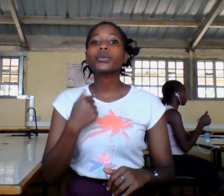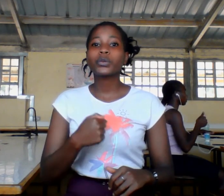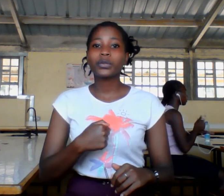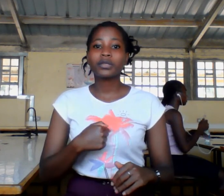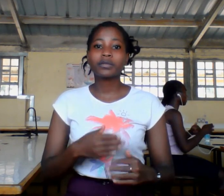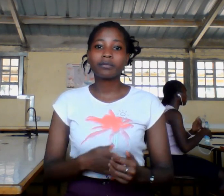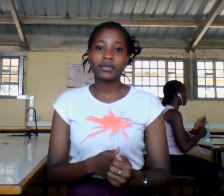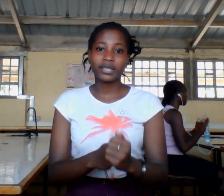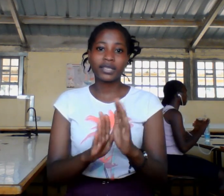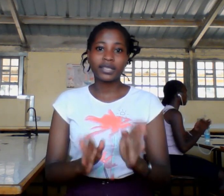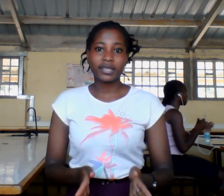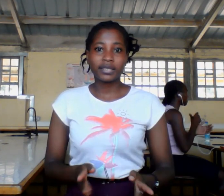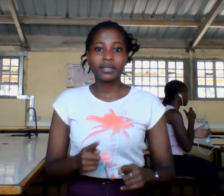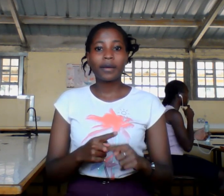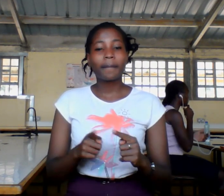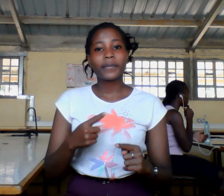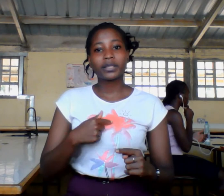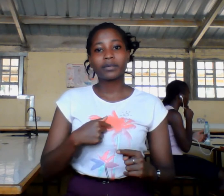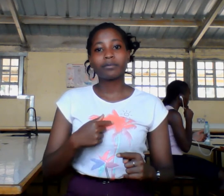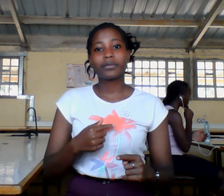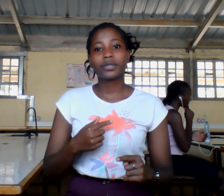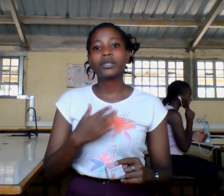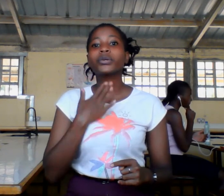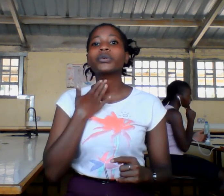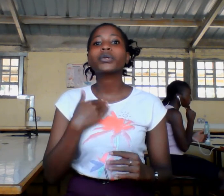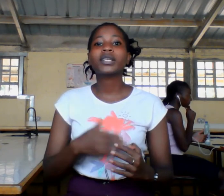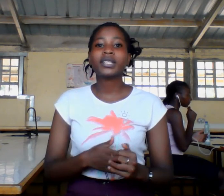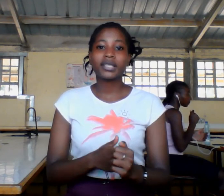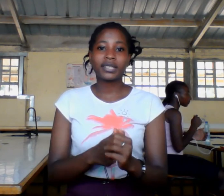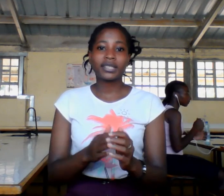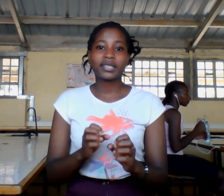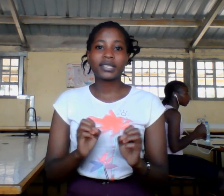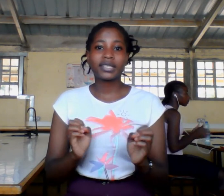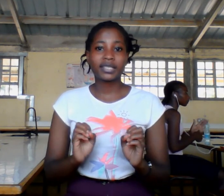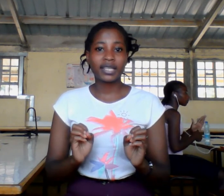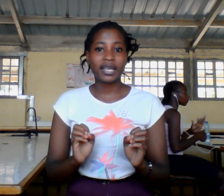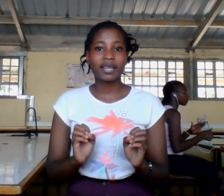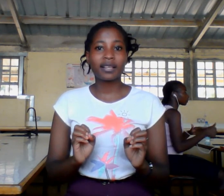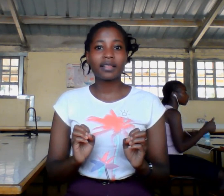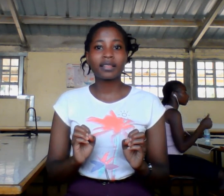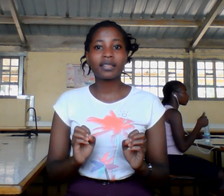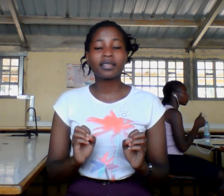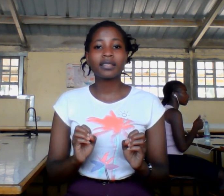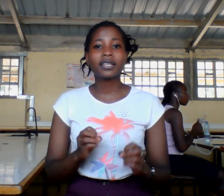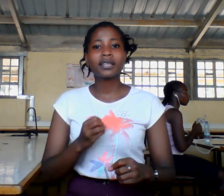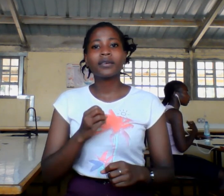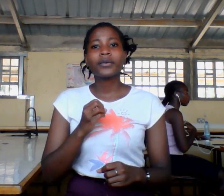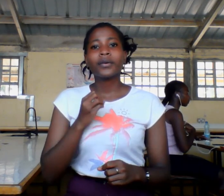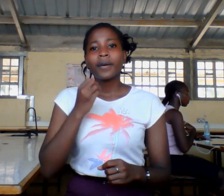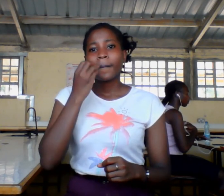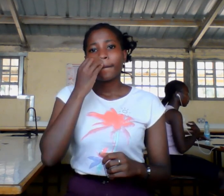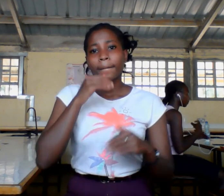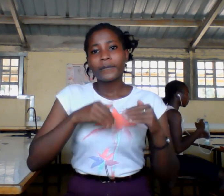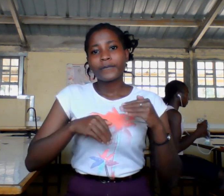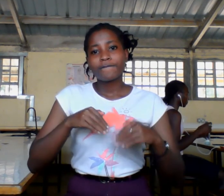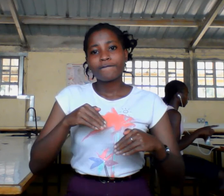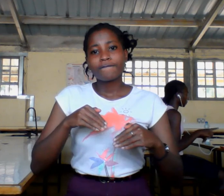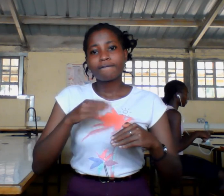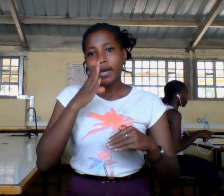"How can you deny such a peaceful offer? If you don't want it, then let me go." At first, rabbit pretended to deny